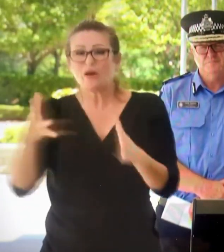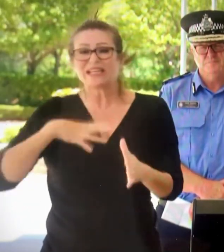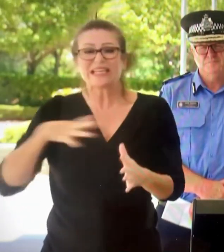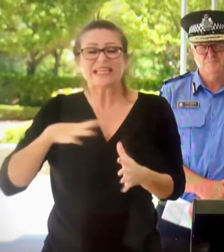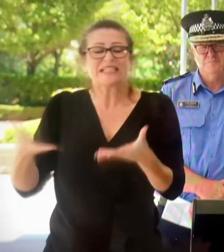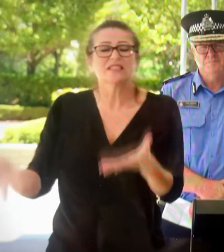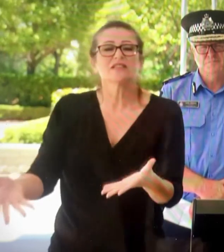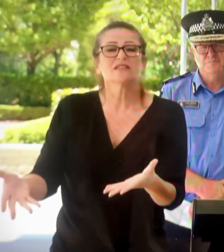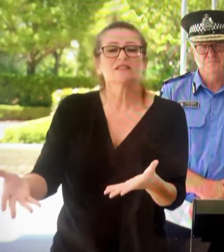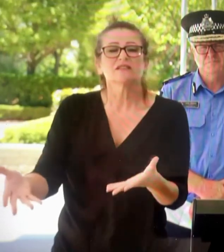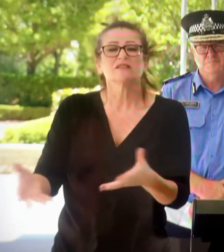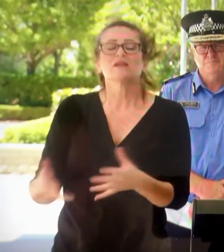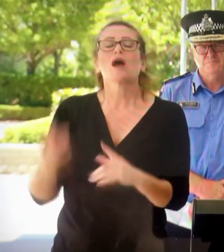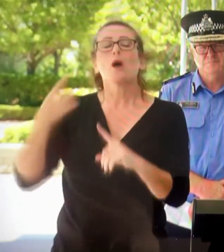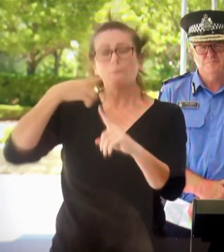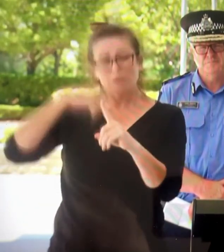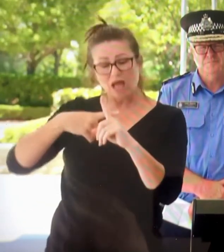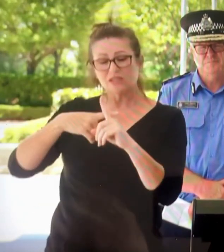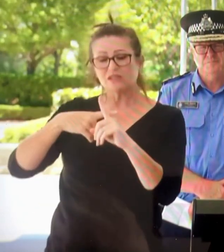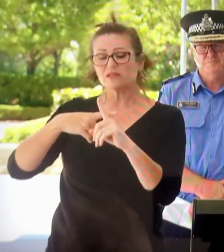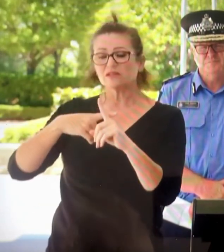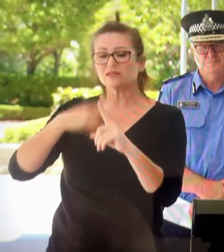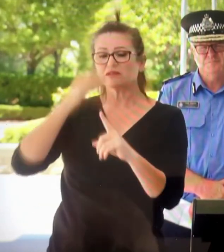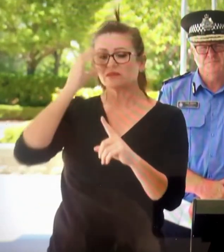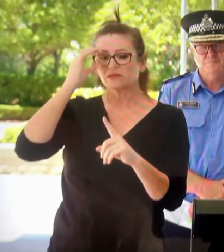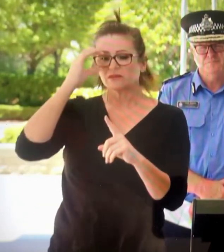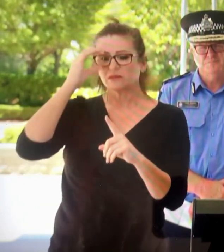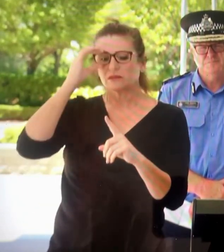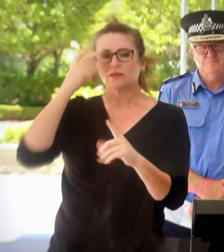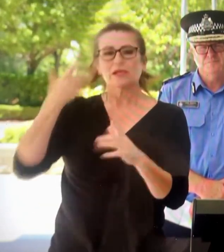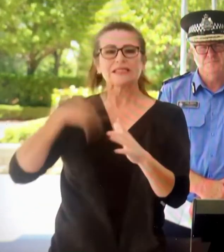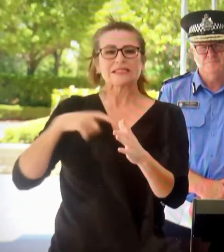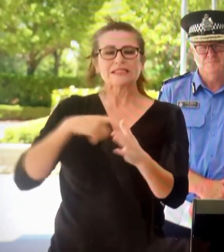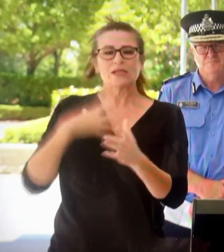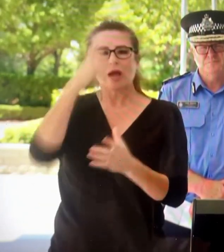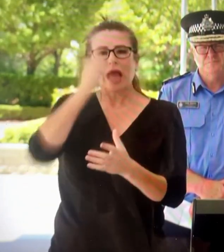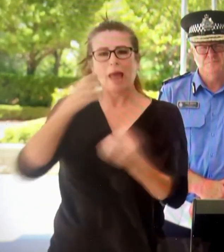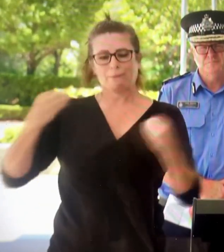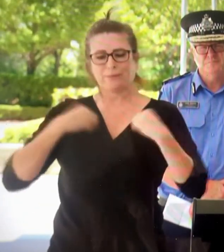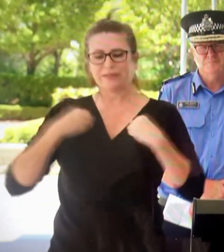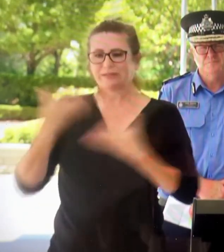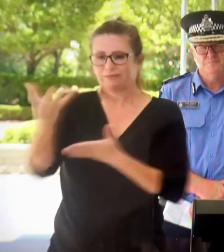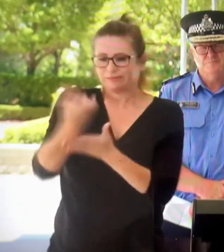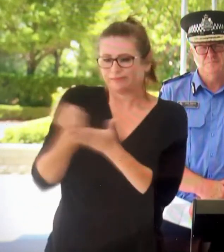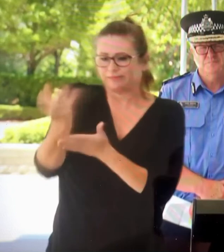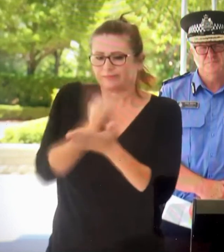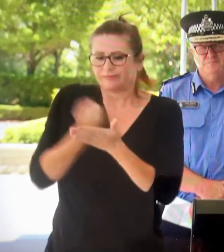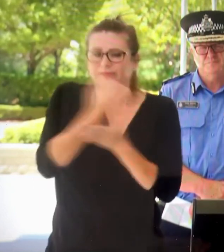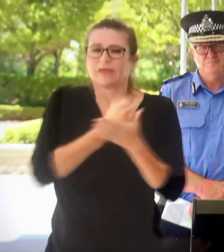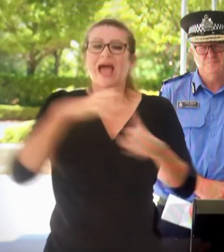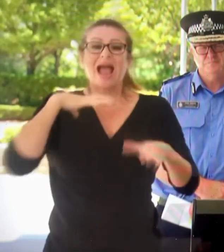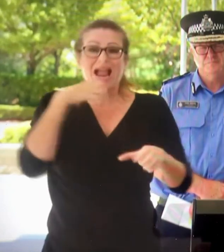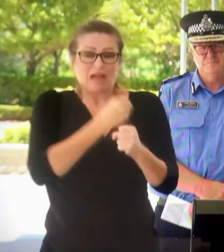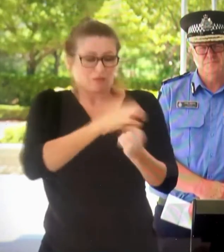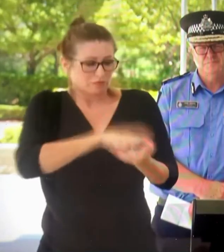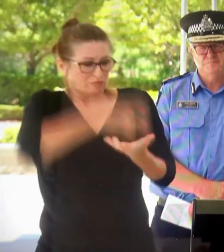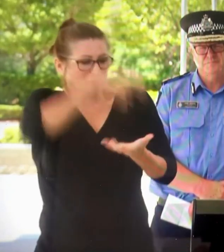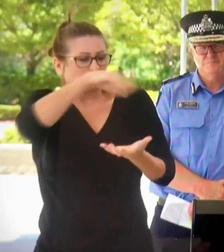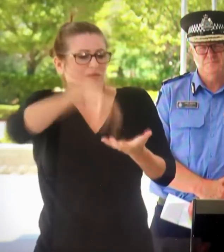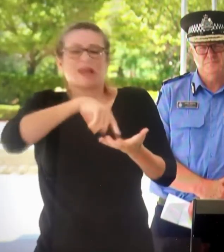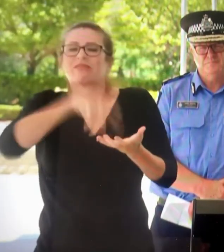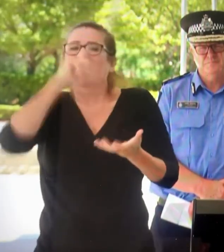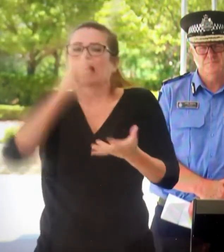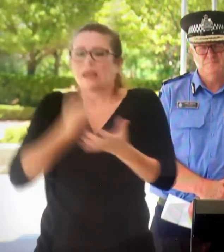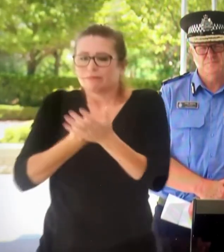and also to keep revenue coming in for government, which pays for hospitals,